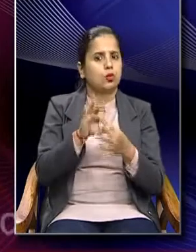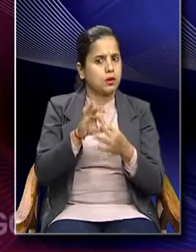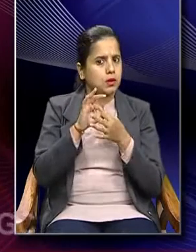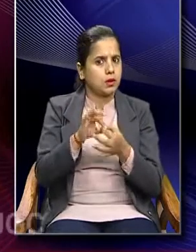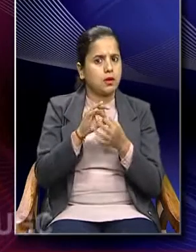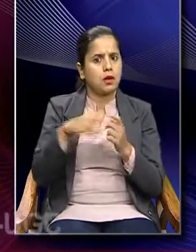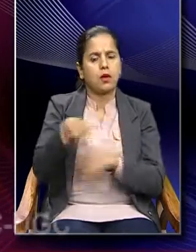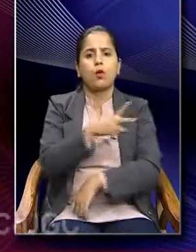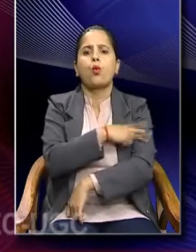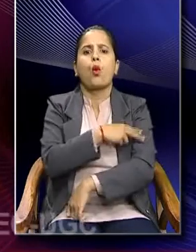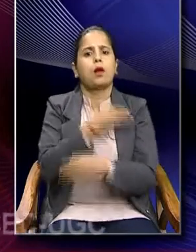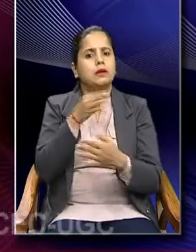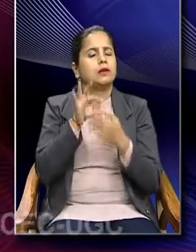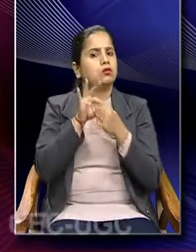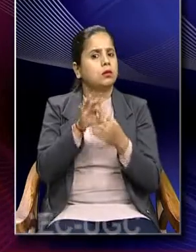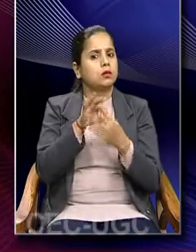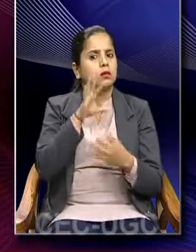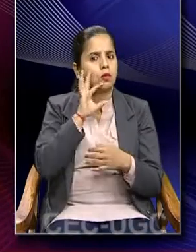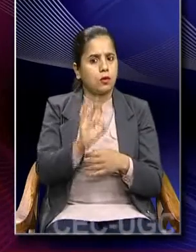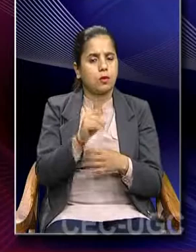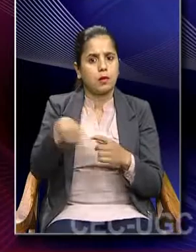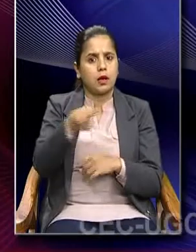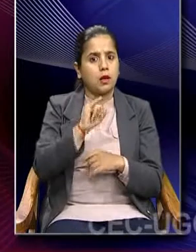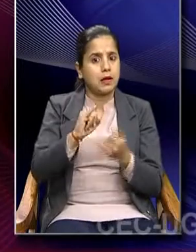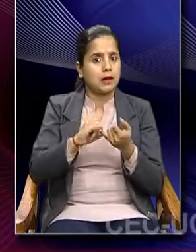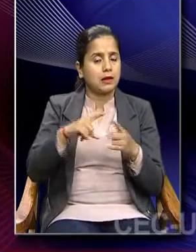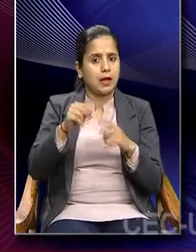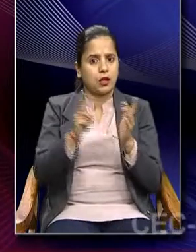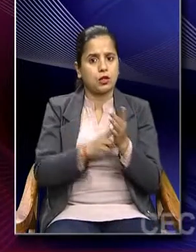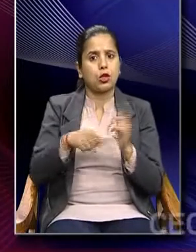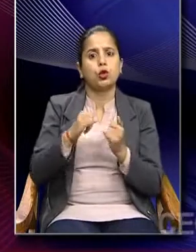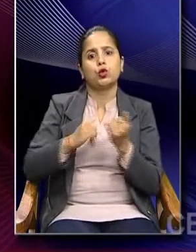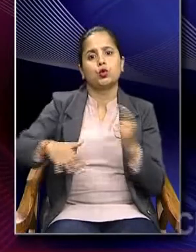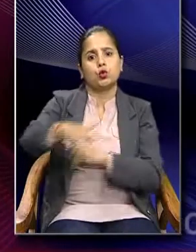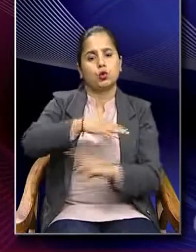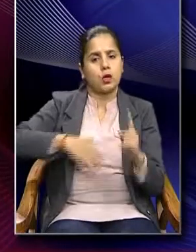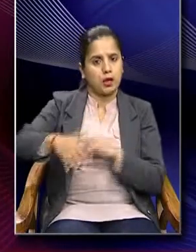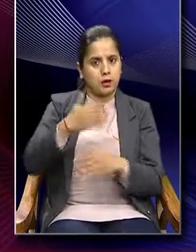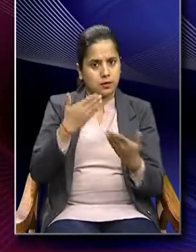a voluntary relationship, wherein a section of society